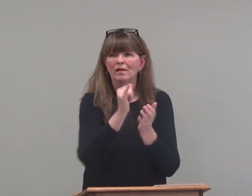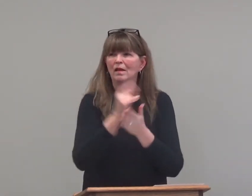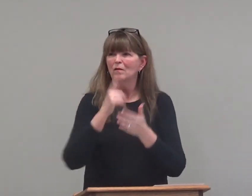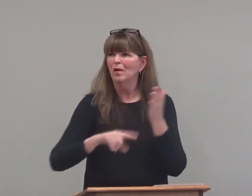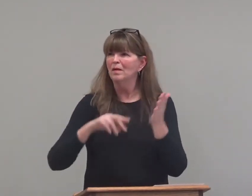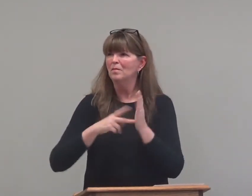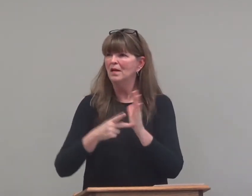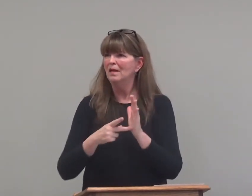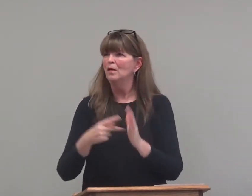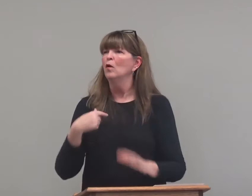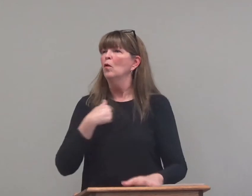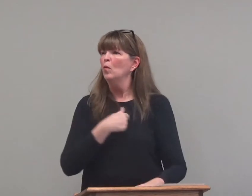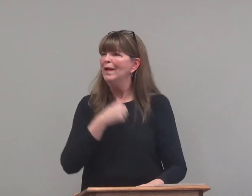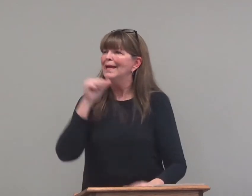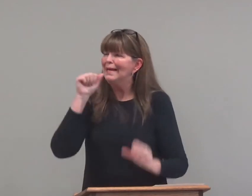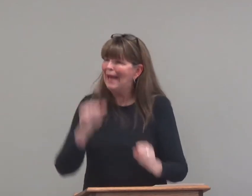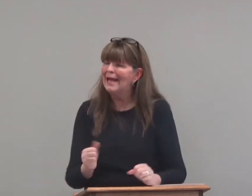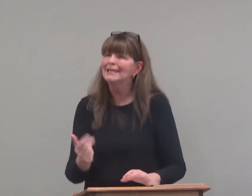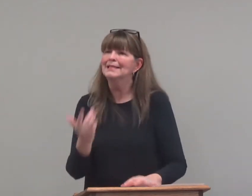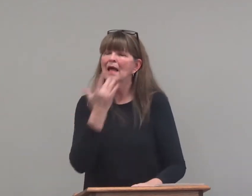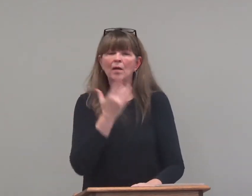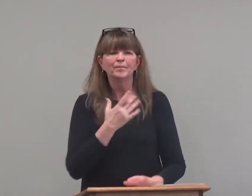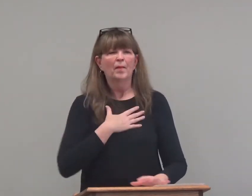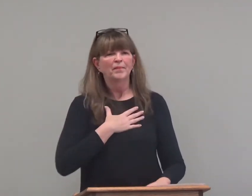they taste your saltiness.